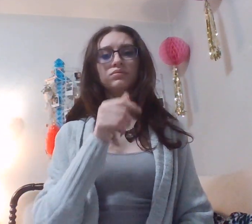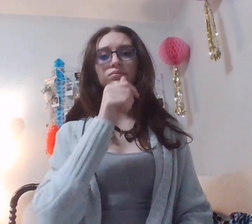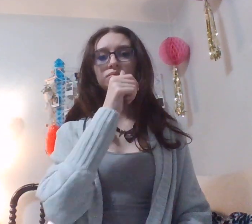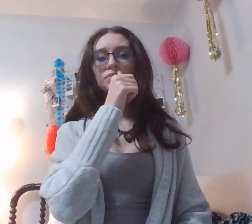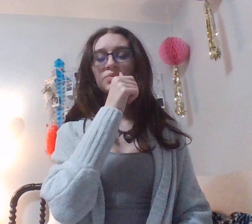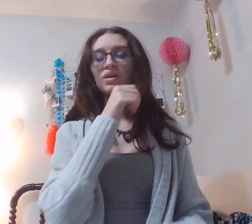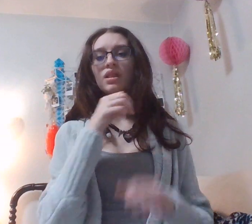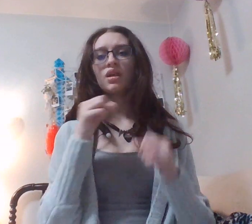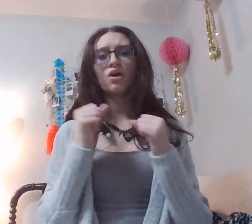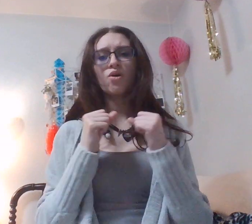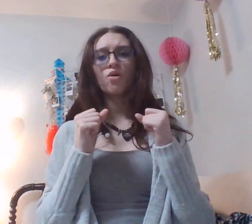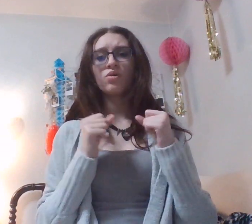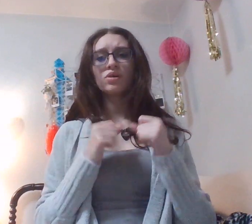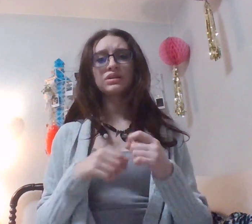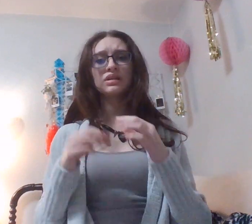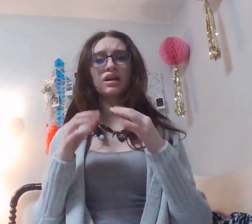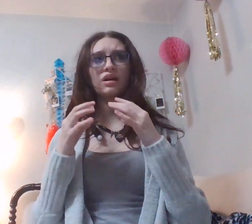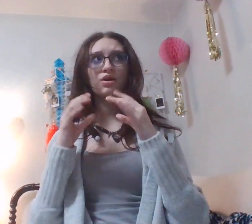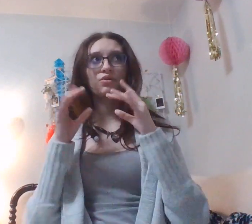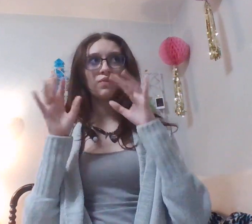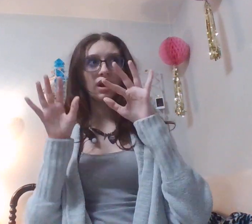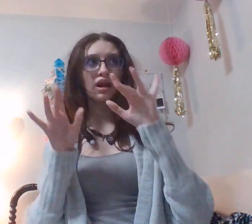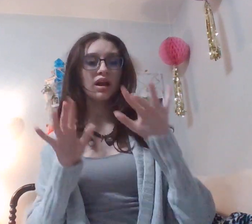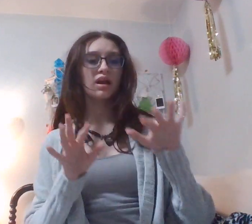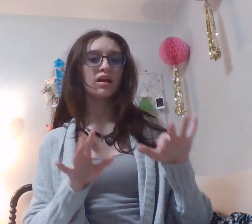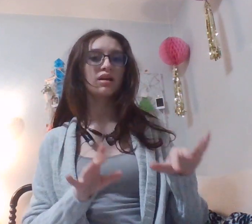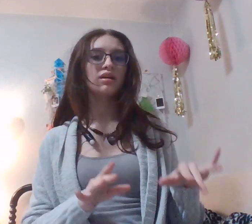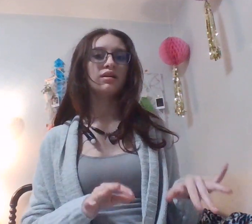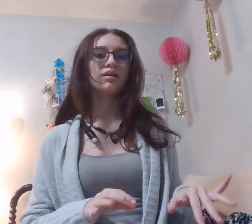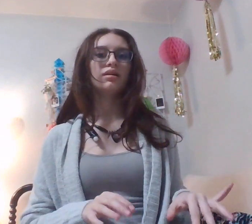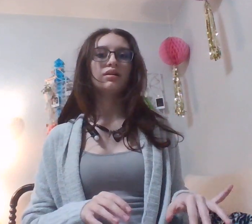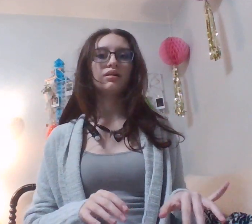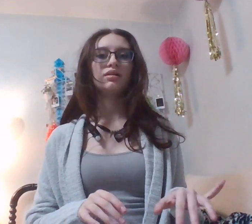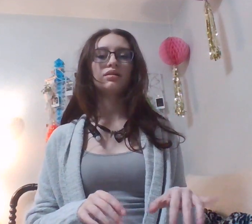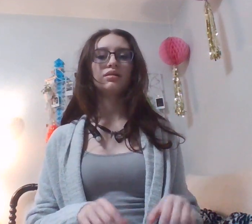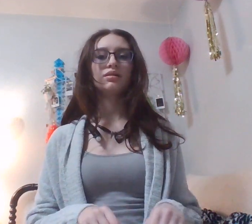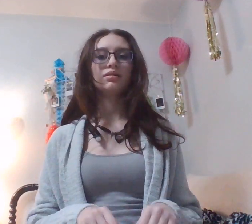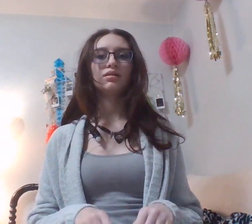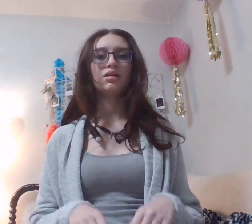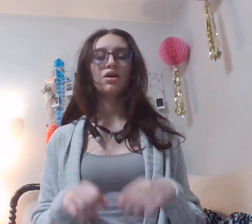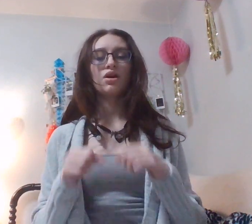I'm